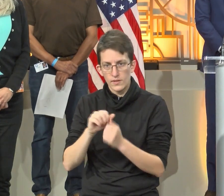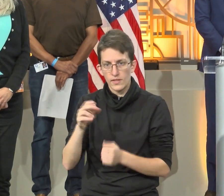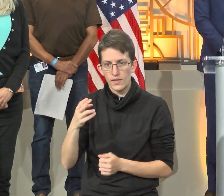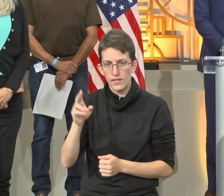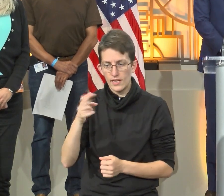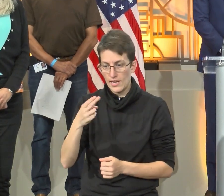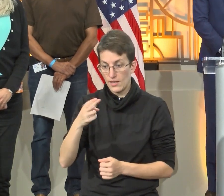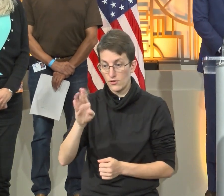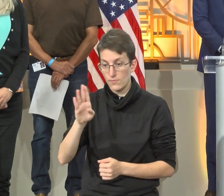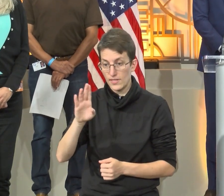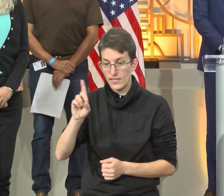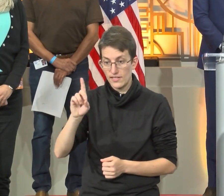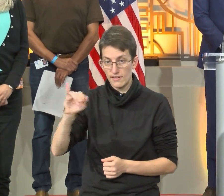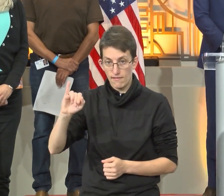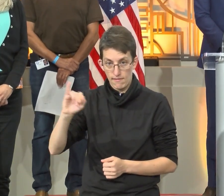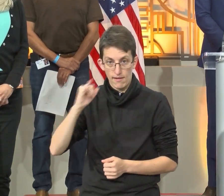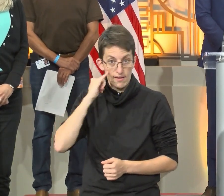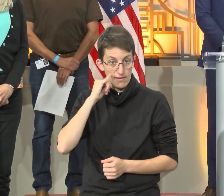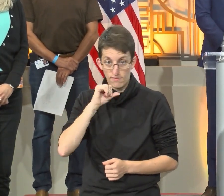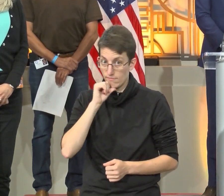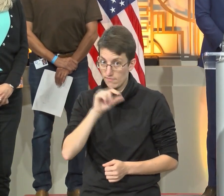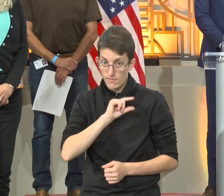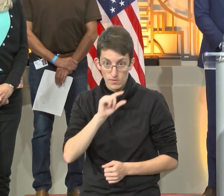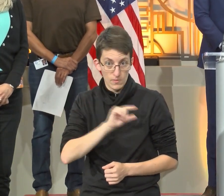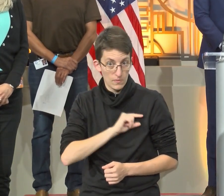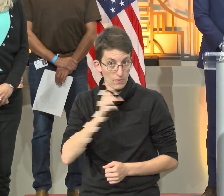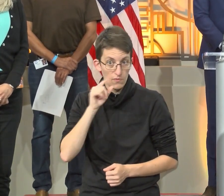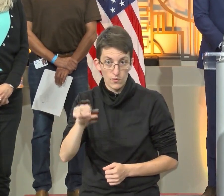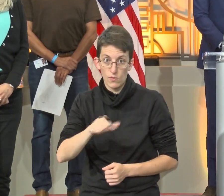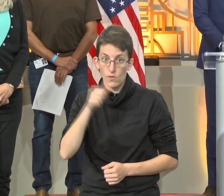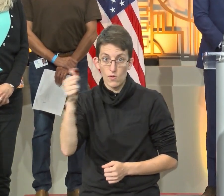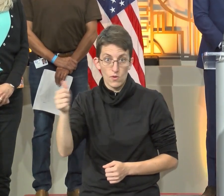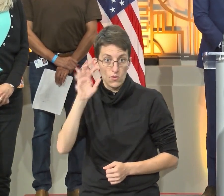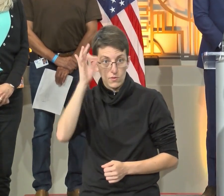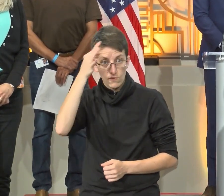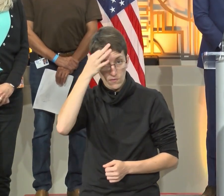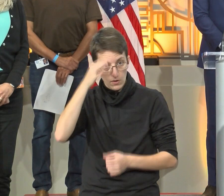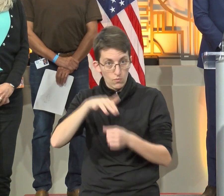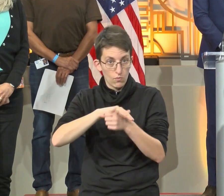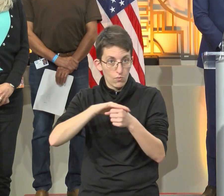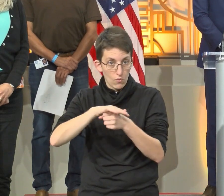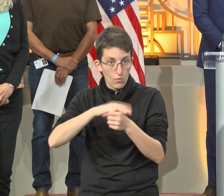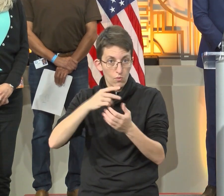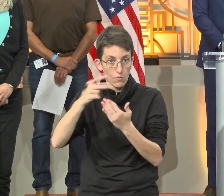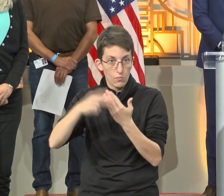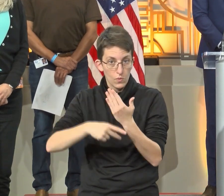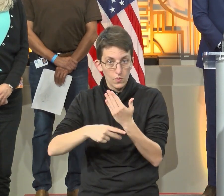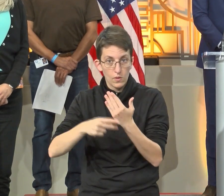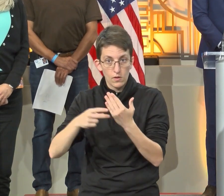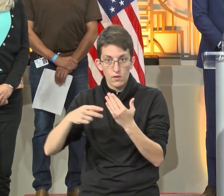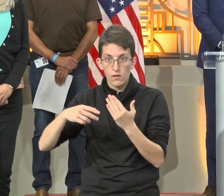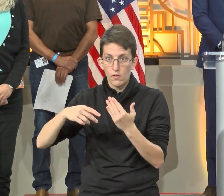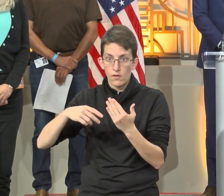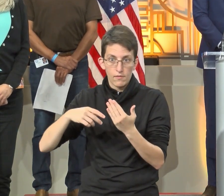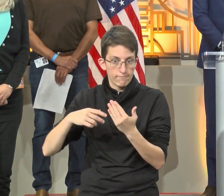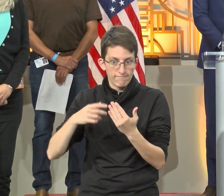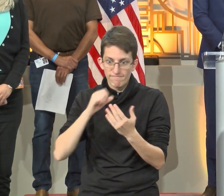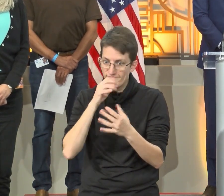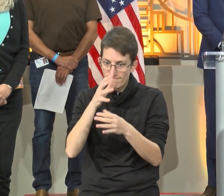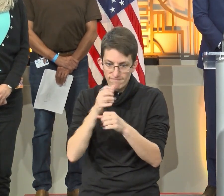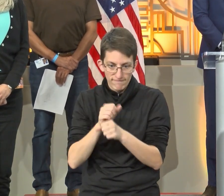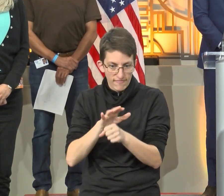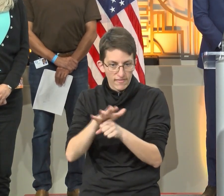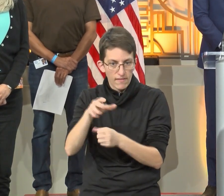HBDI. If you did not qualify for other federal or local programs or did not receive enough funds,